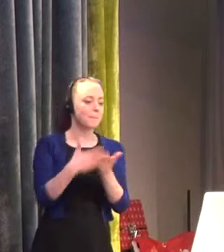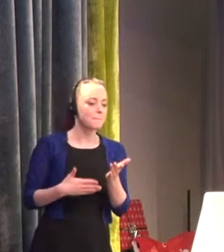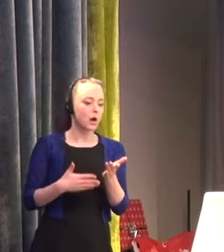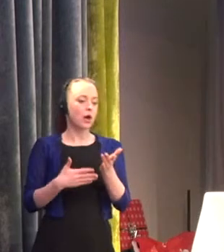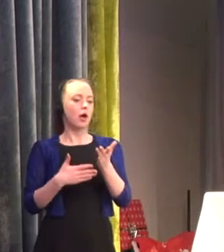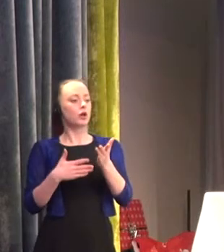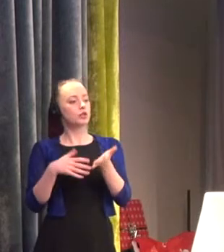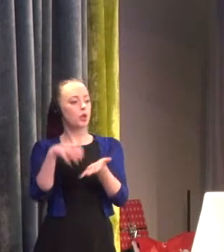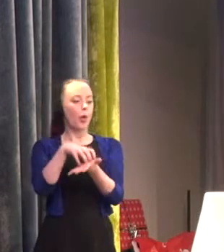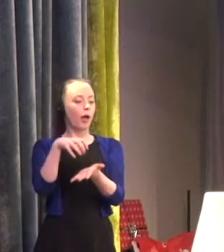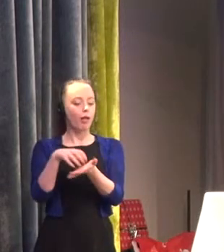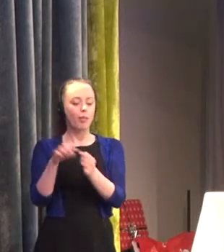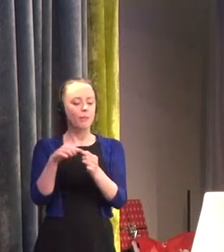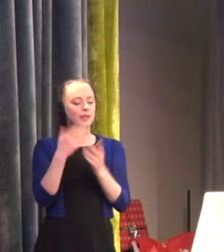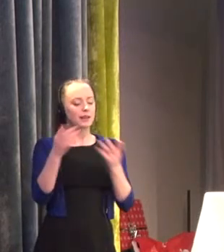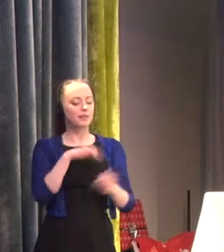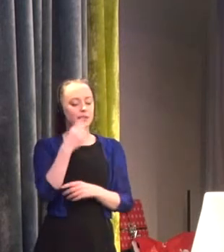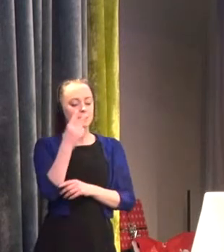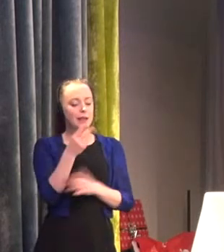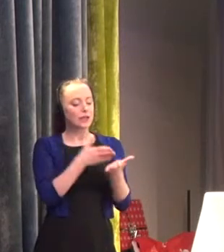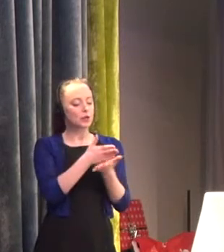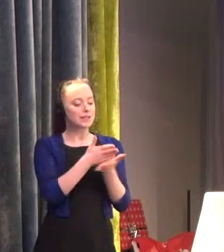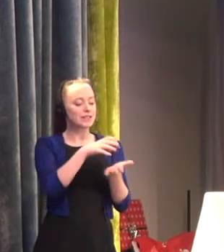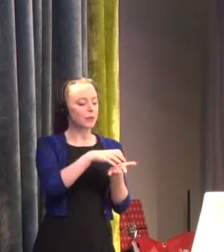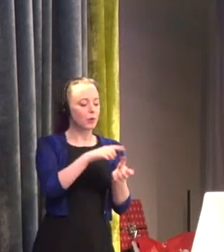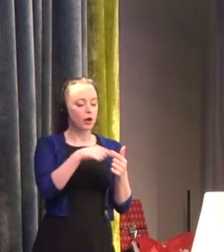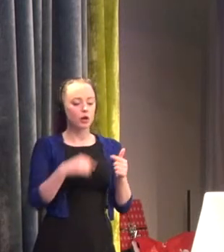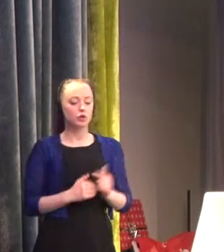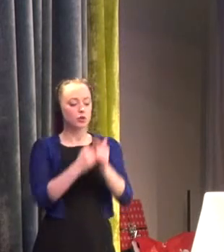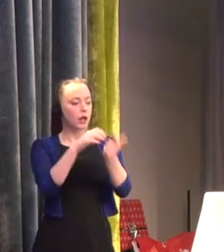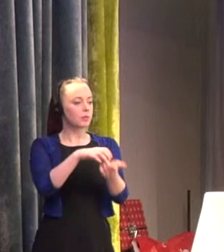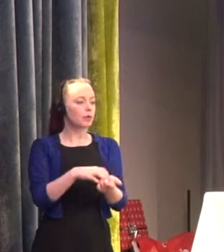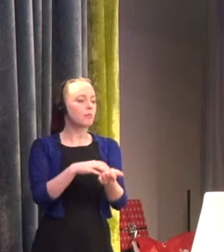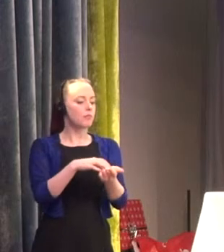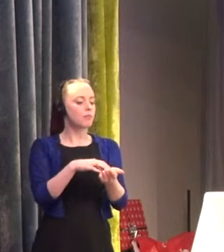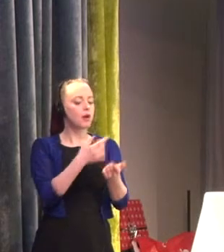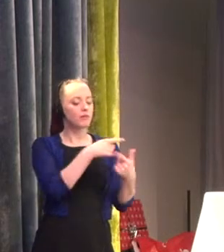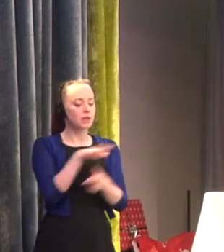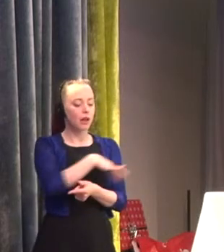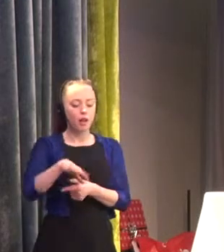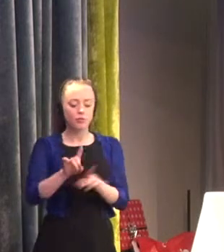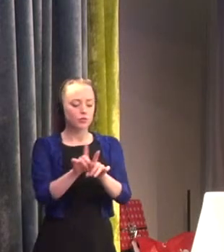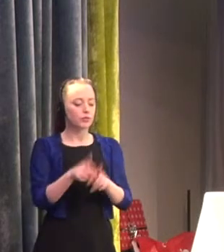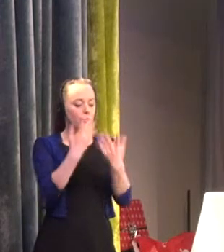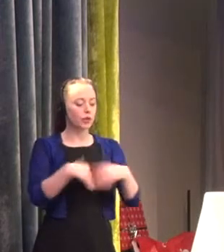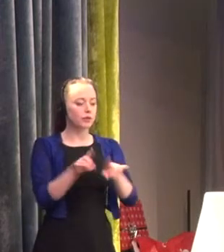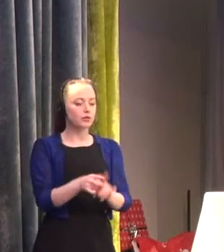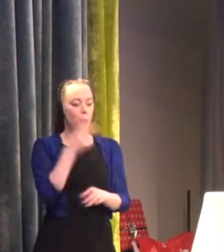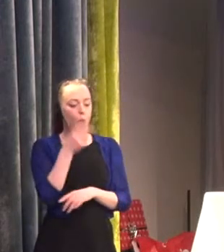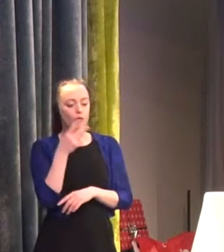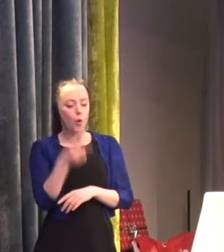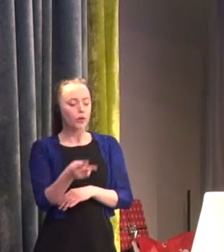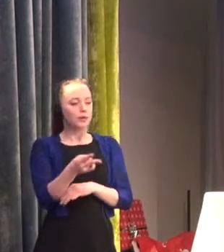of justice, ministries of social welfare. You can tell how progressive the state is, by the way, whether it's the Ministry of Justice or the Ministry of Social